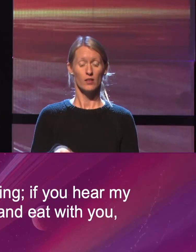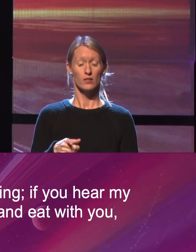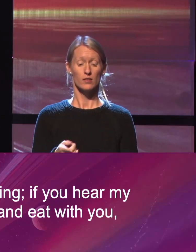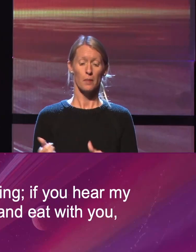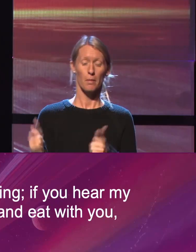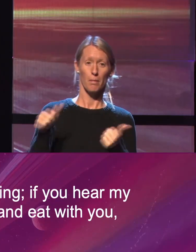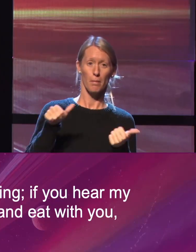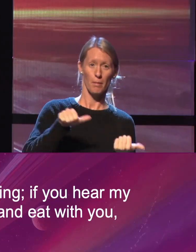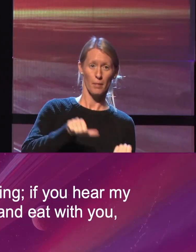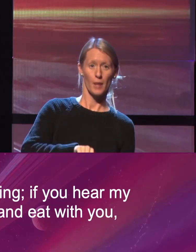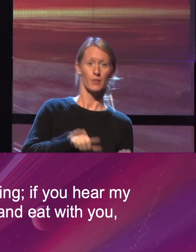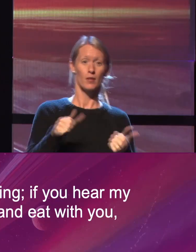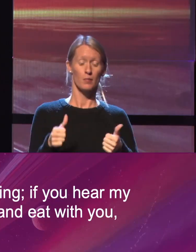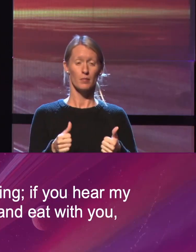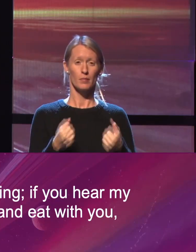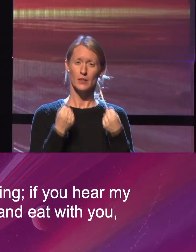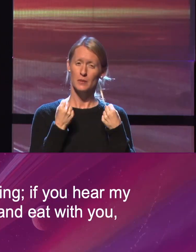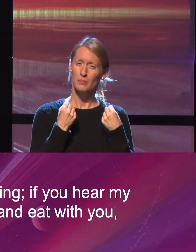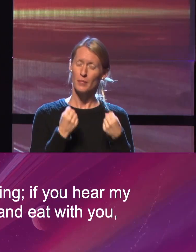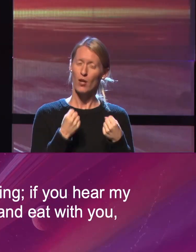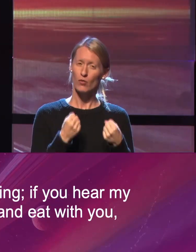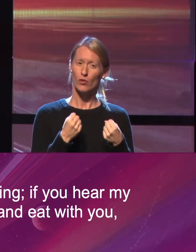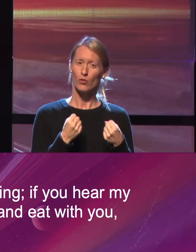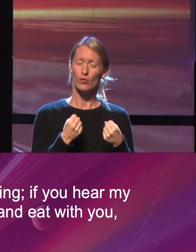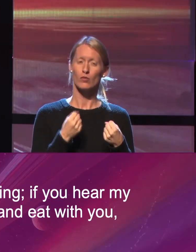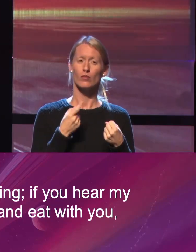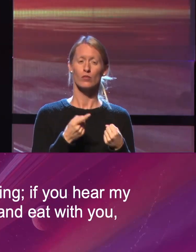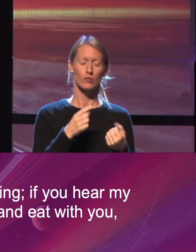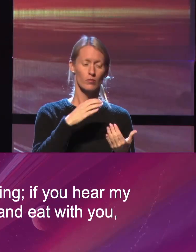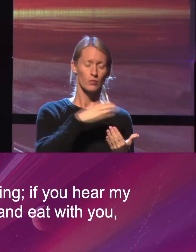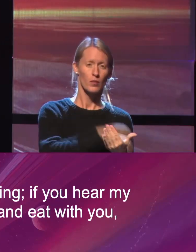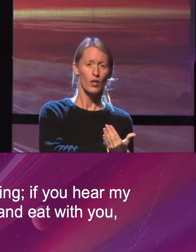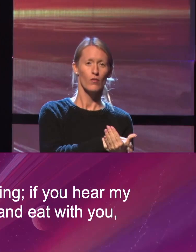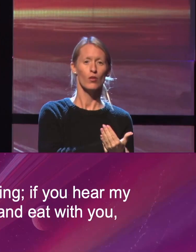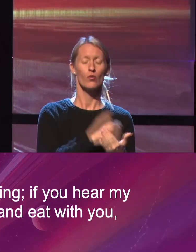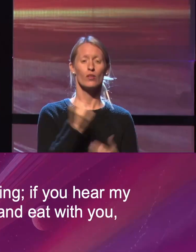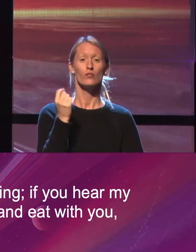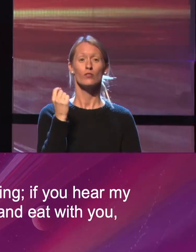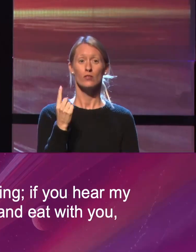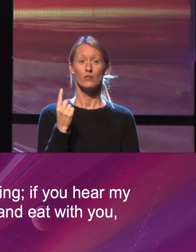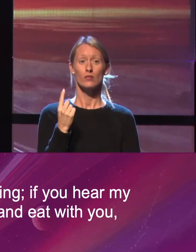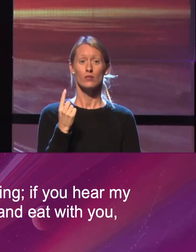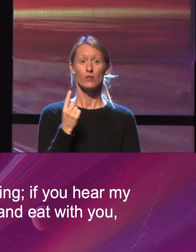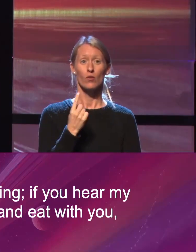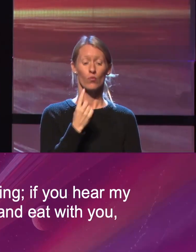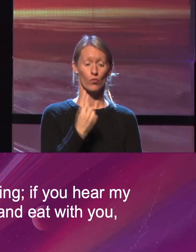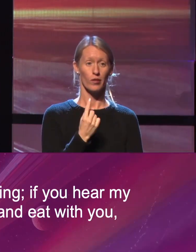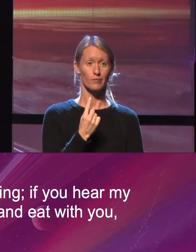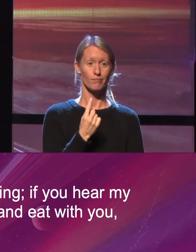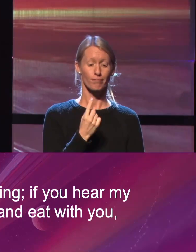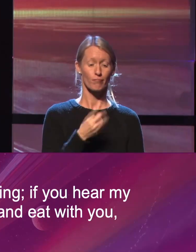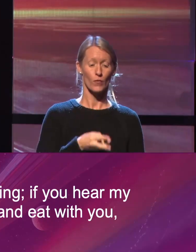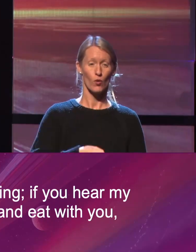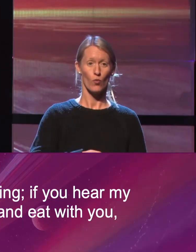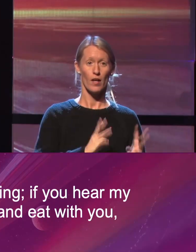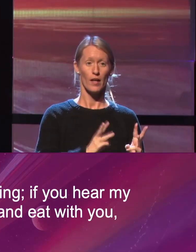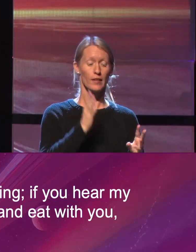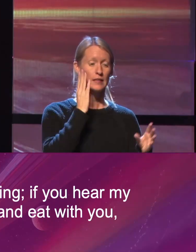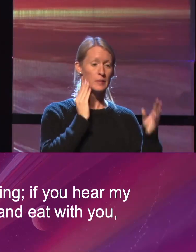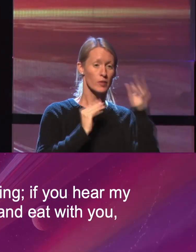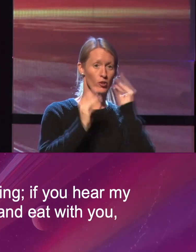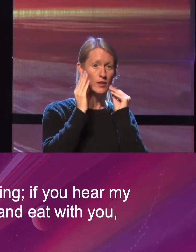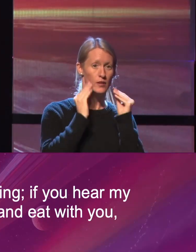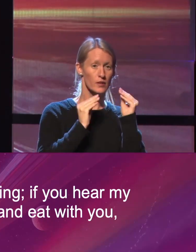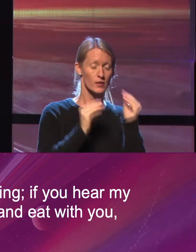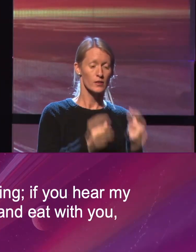it's understood, because baptism is this idea that one way of living is over and I've come into this new way of being. Now,